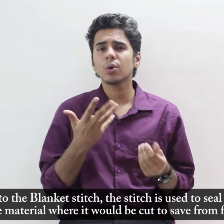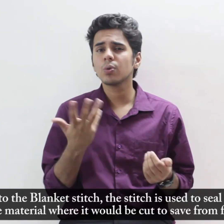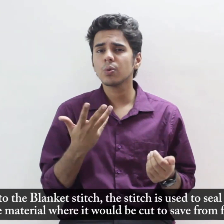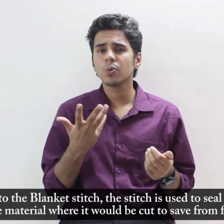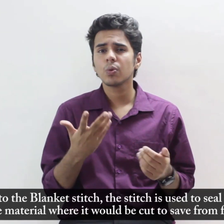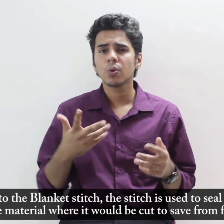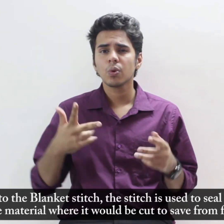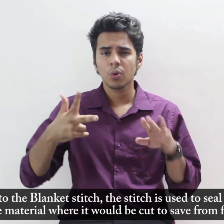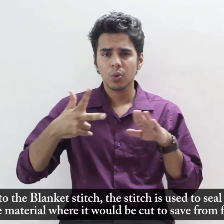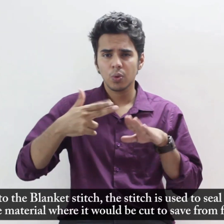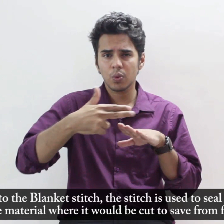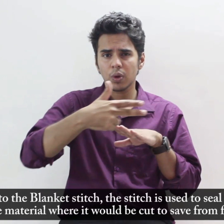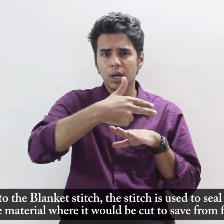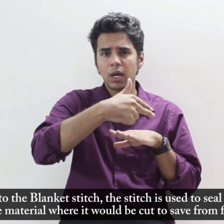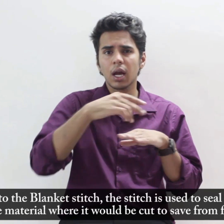fraying.